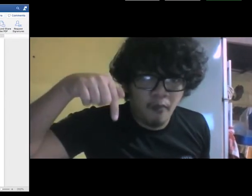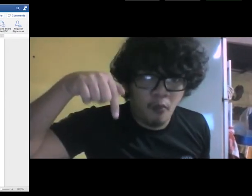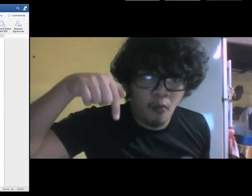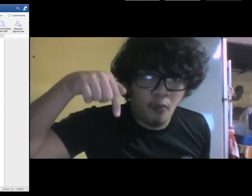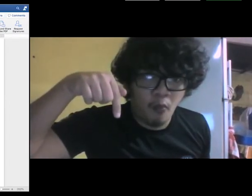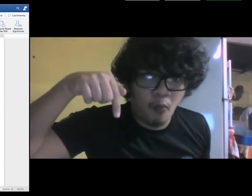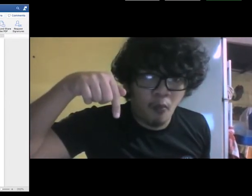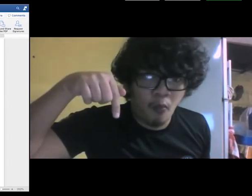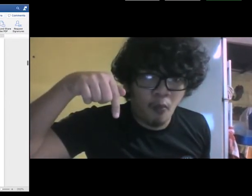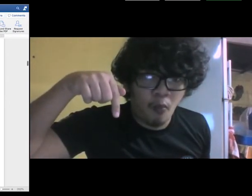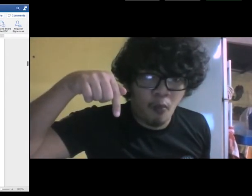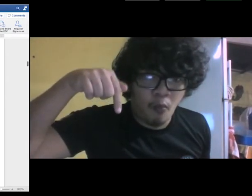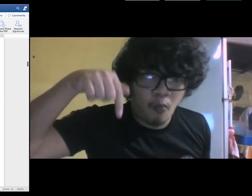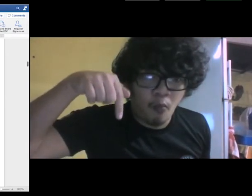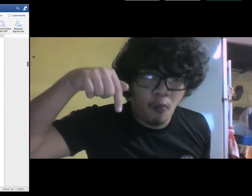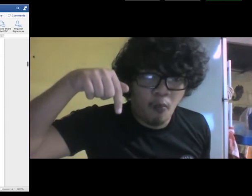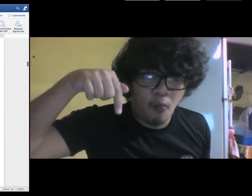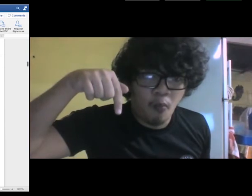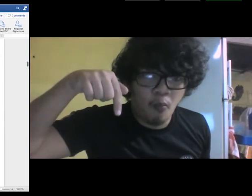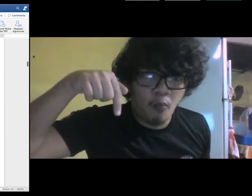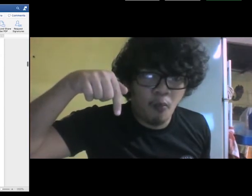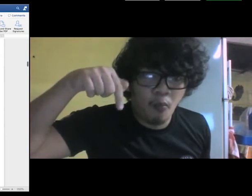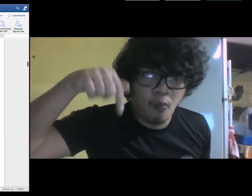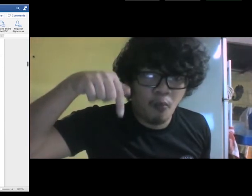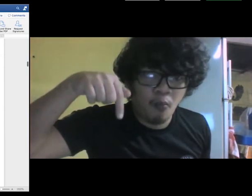further, later,